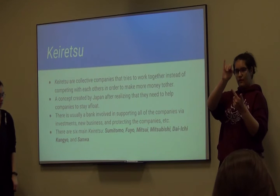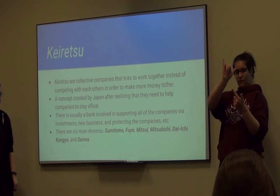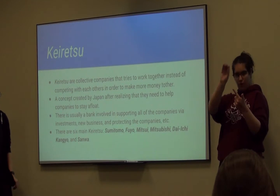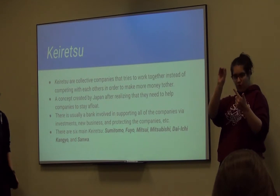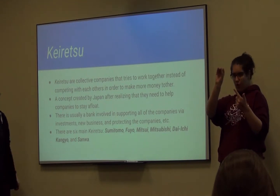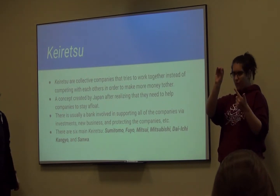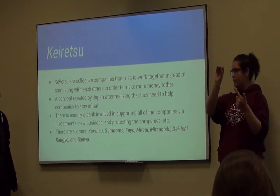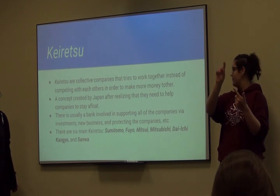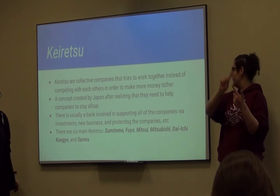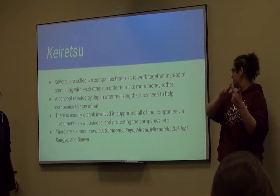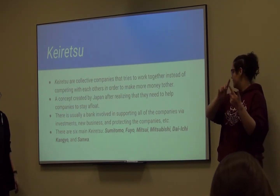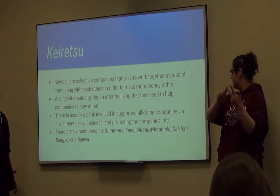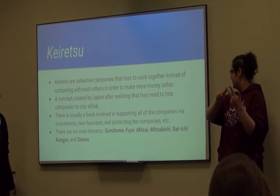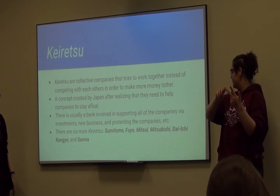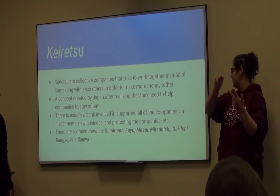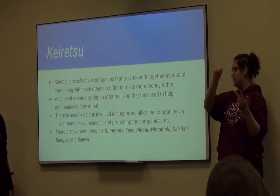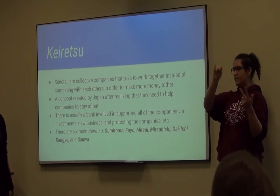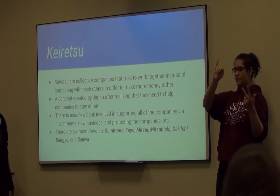Sumitomo, Fuo,